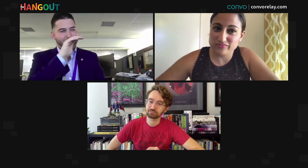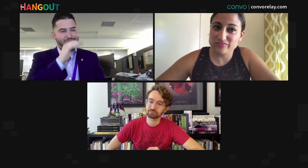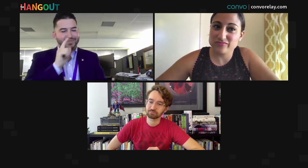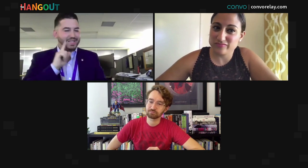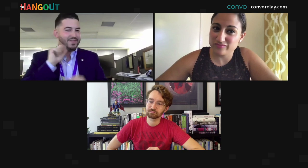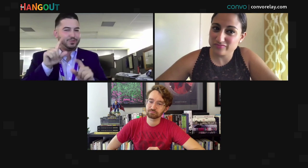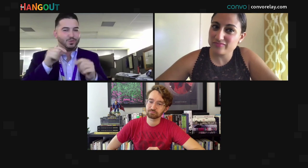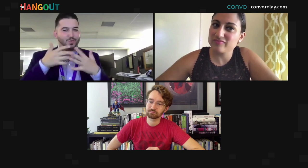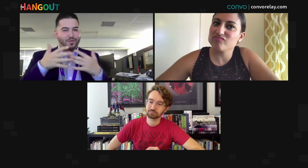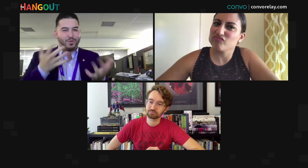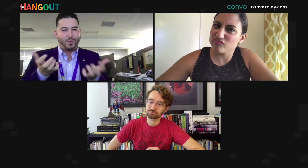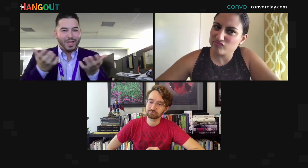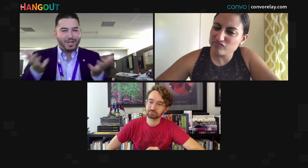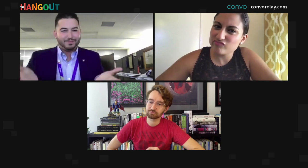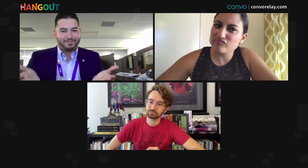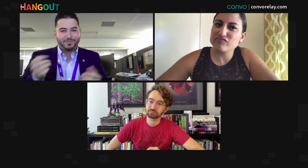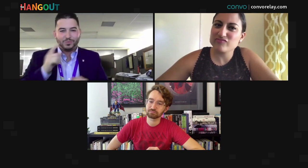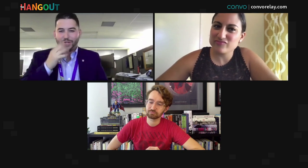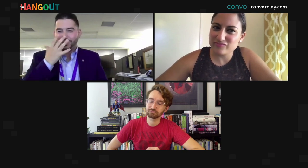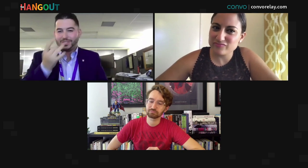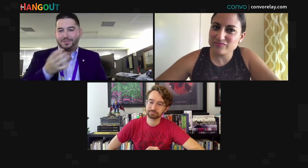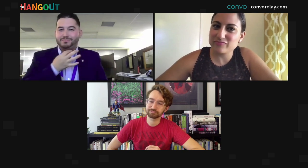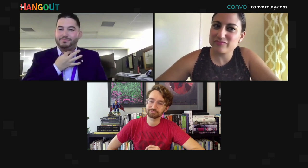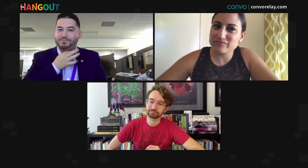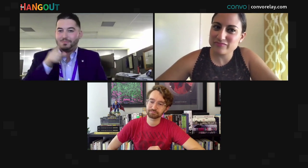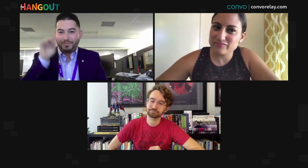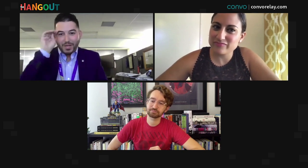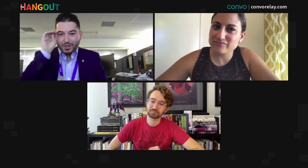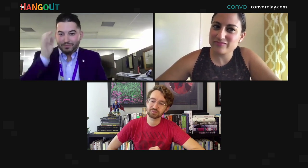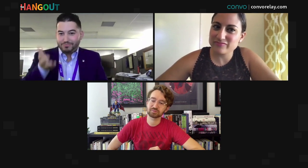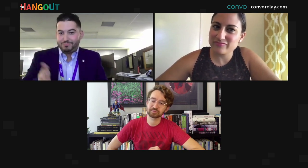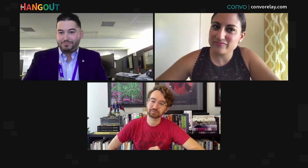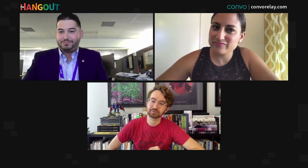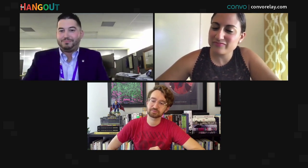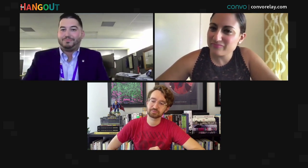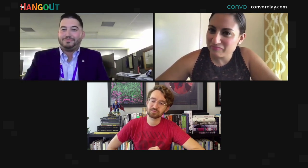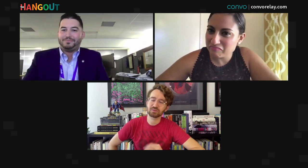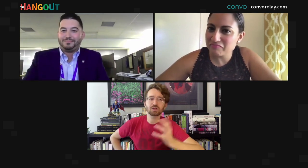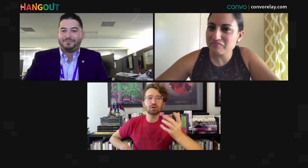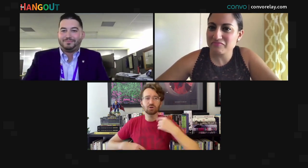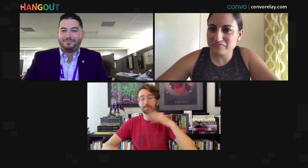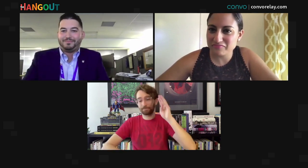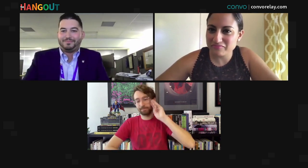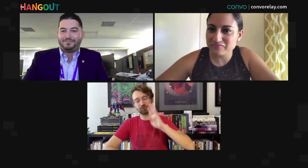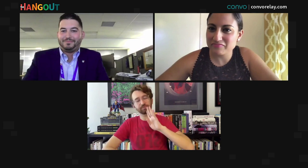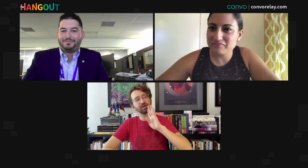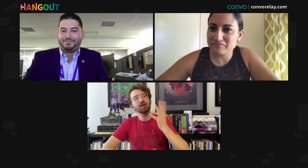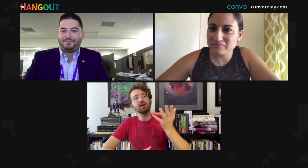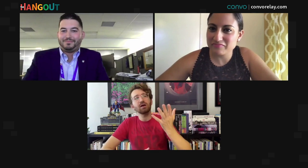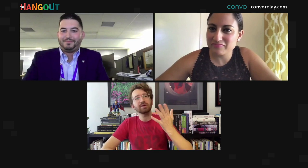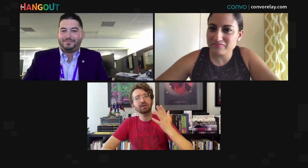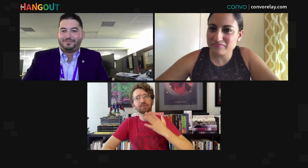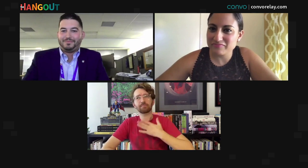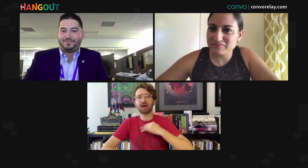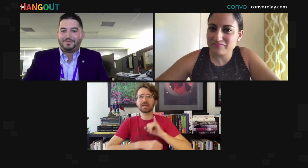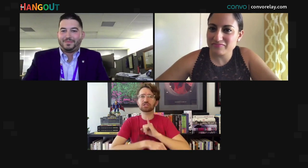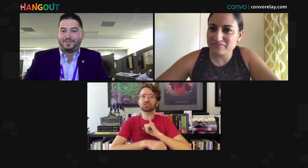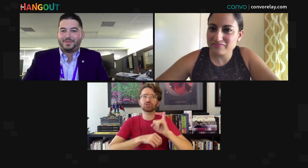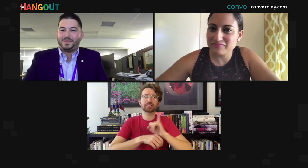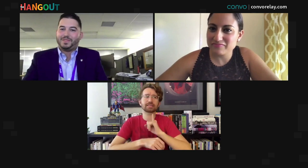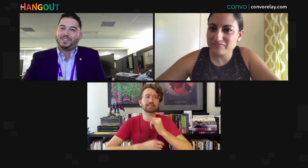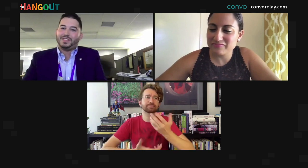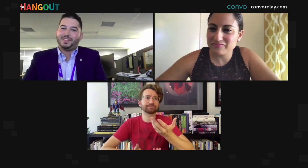fly small private airplanes. So I have to keep telling them that deaf people could do whatever they want. Michael, do you have any